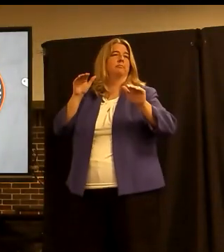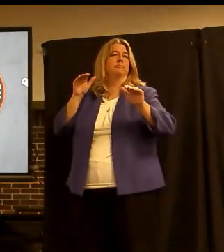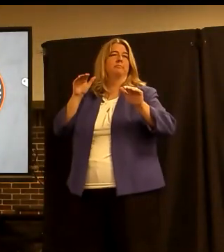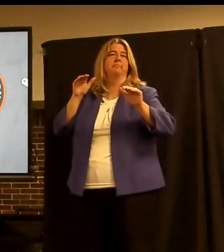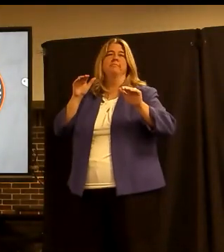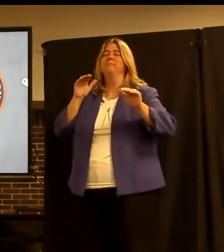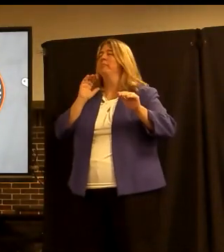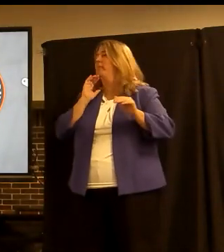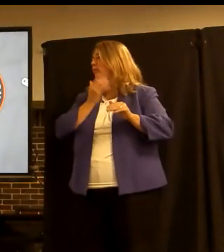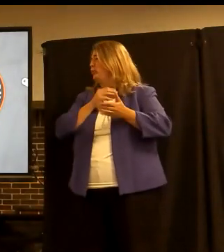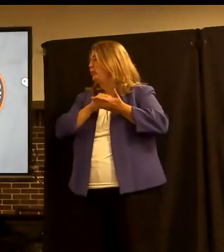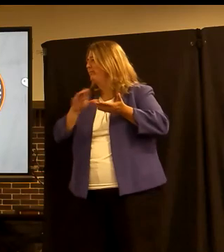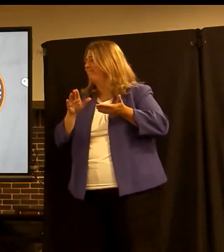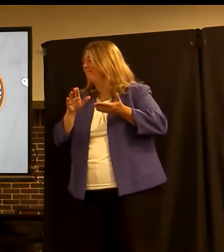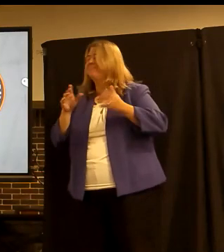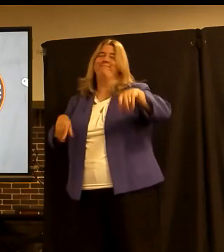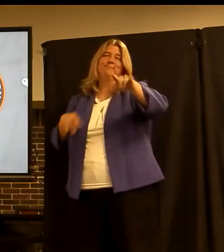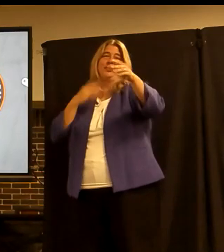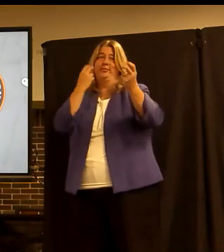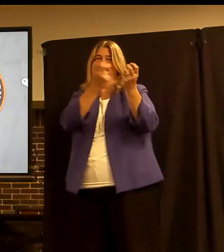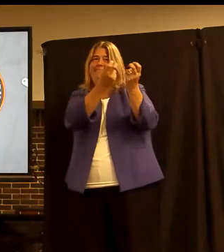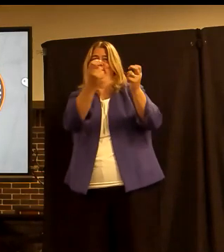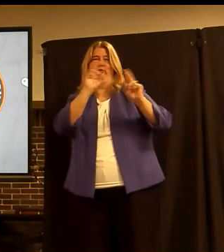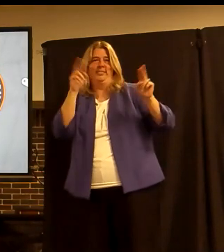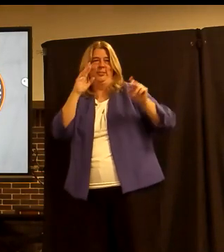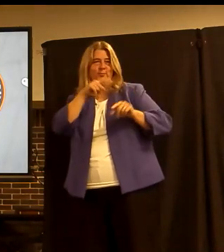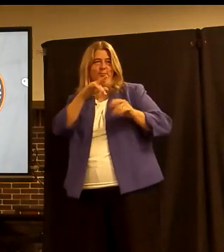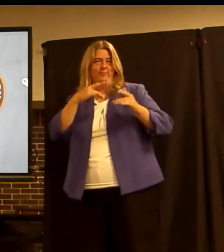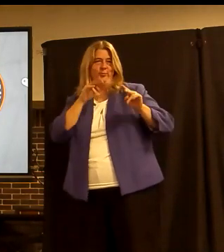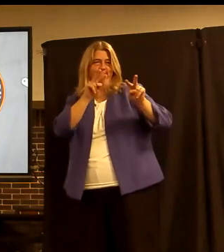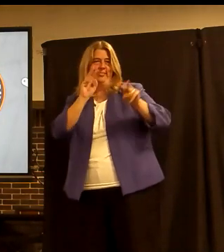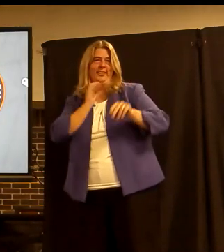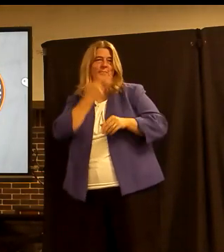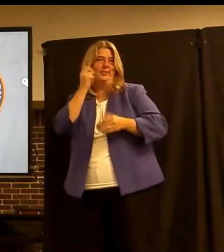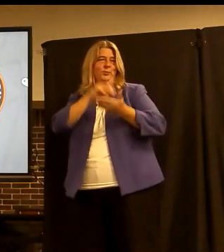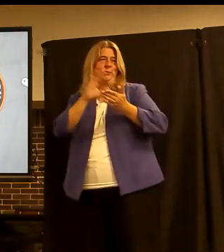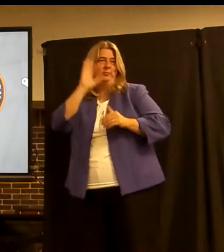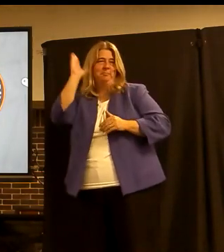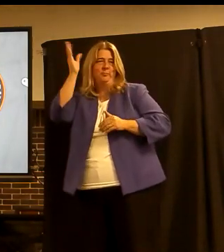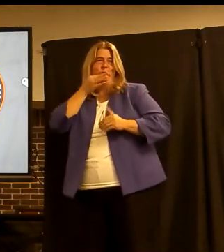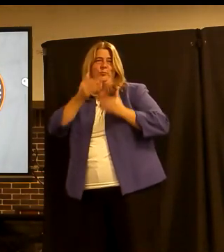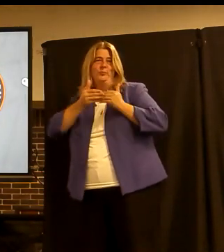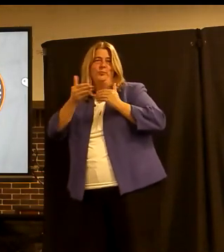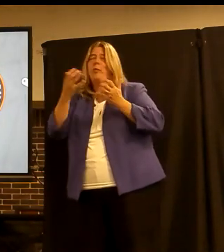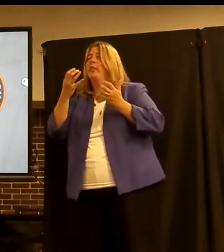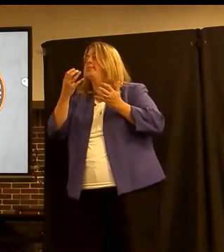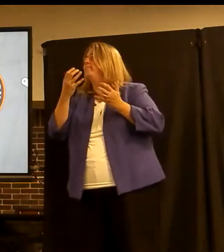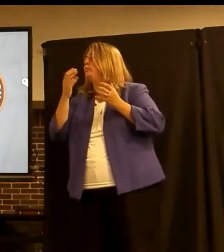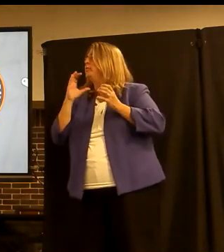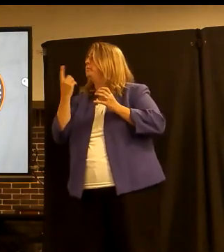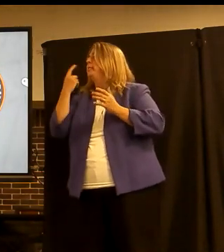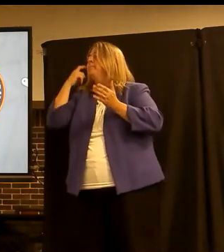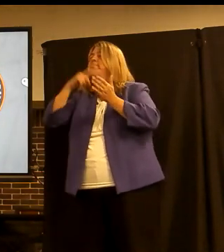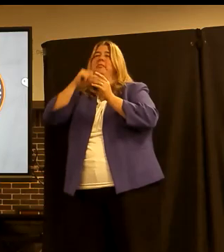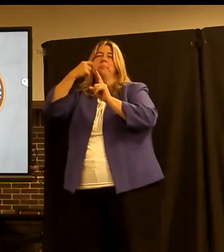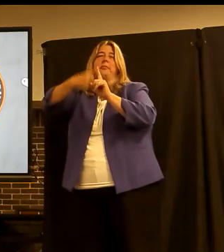Always a nice reminder to see we've got students here this evening ready to